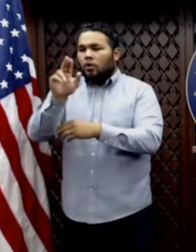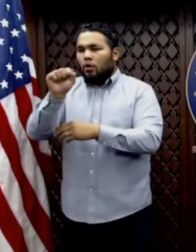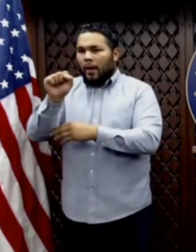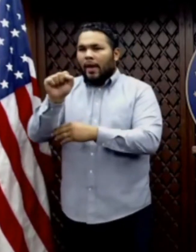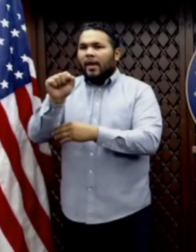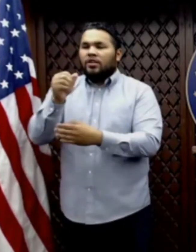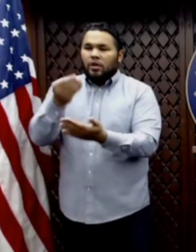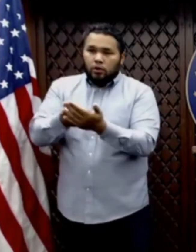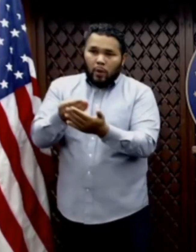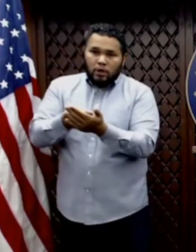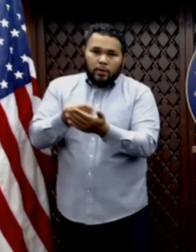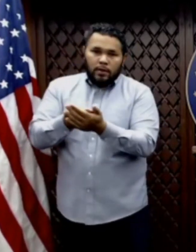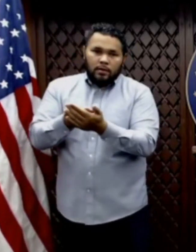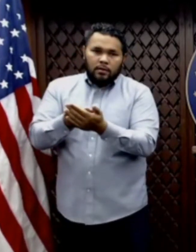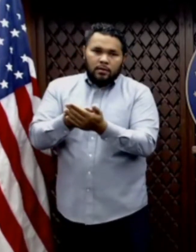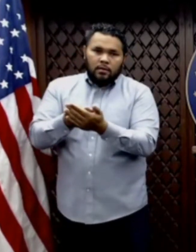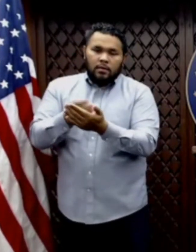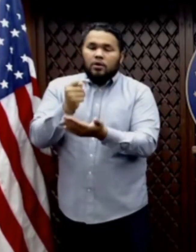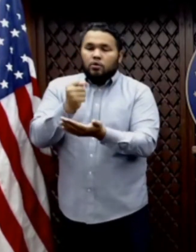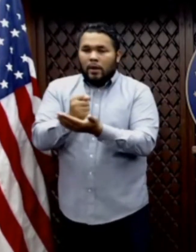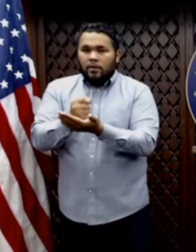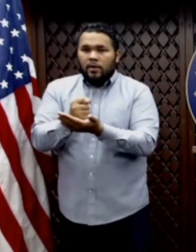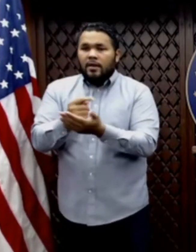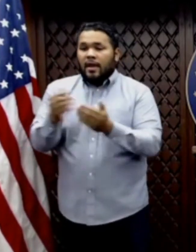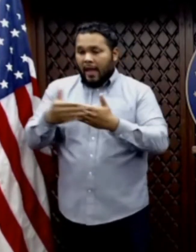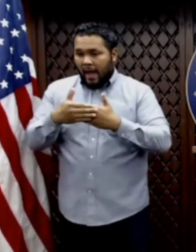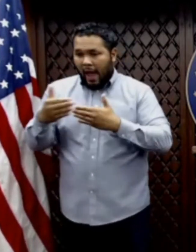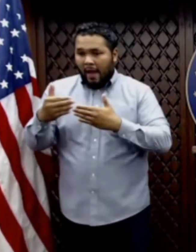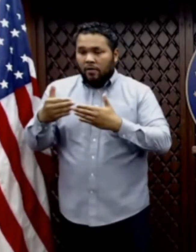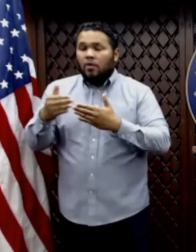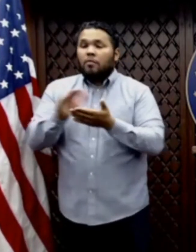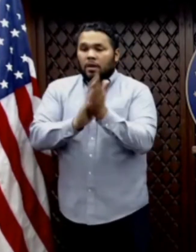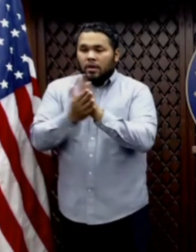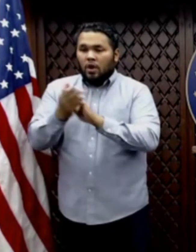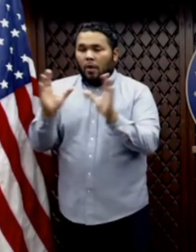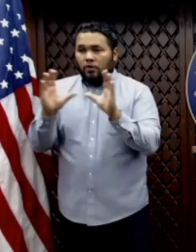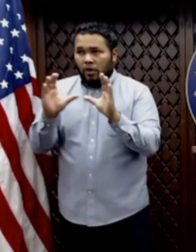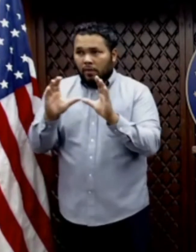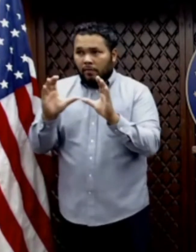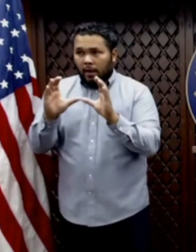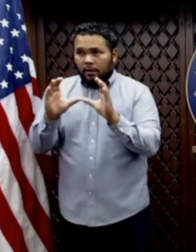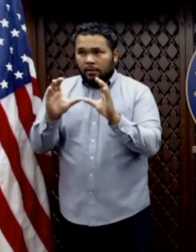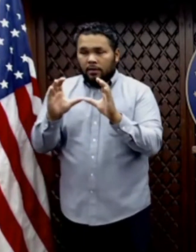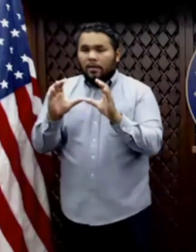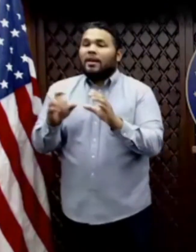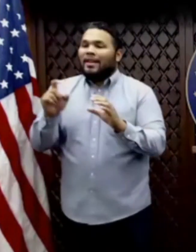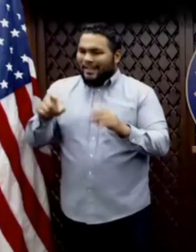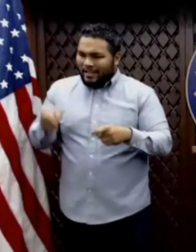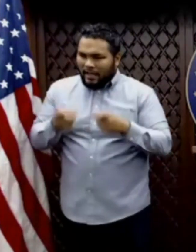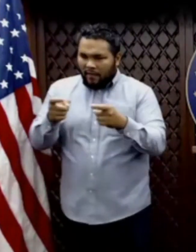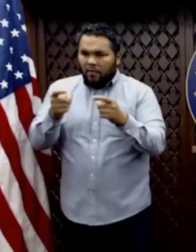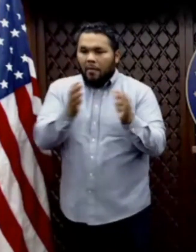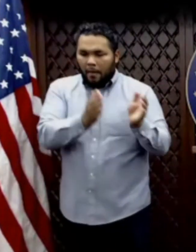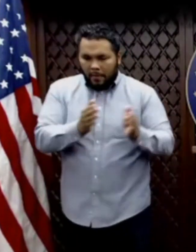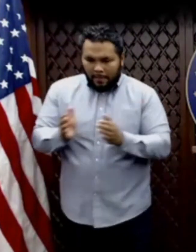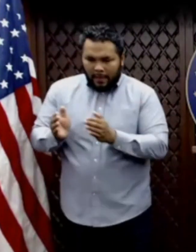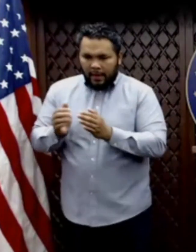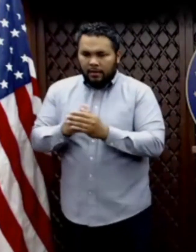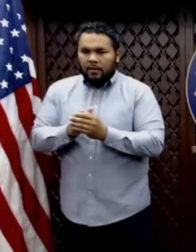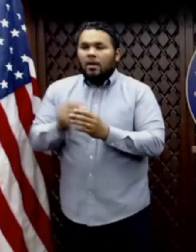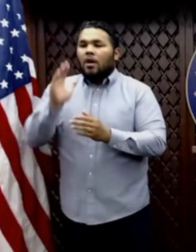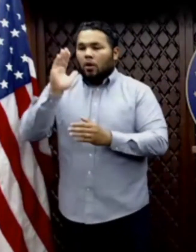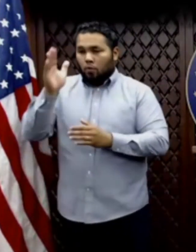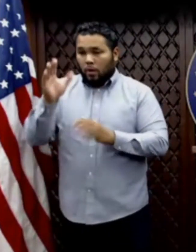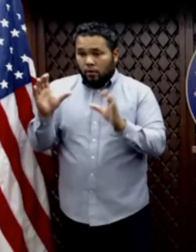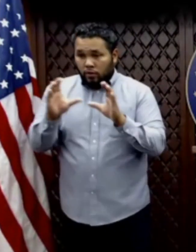the law says that after we become certified, so we have to give them a plan that they will certify.